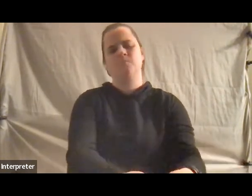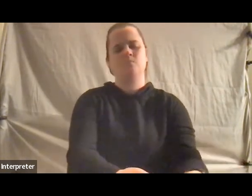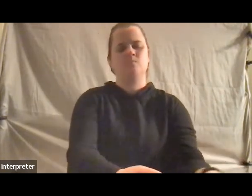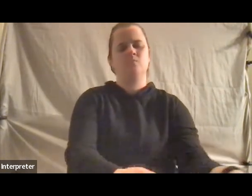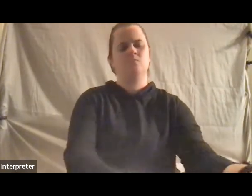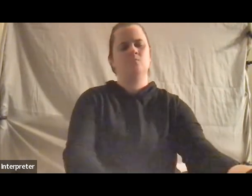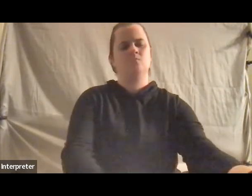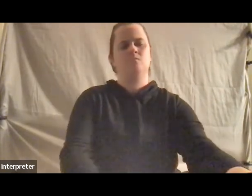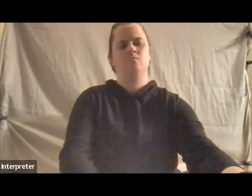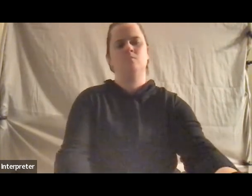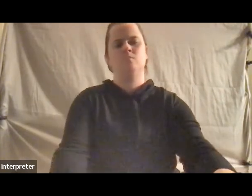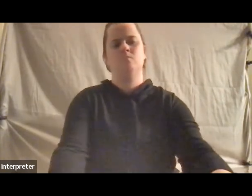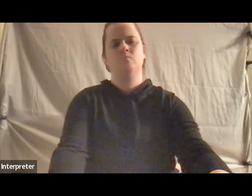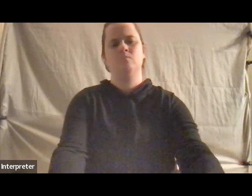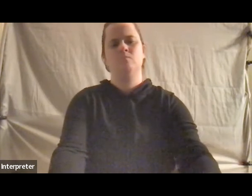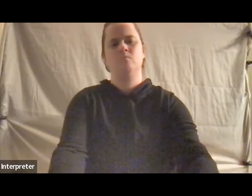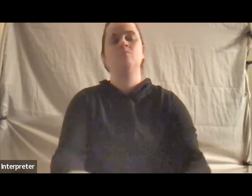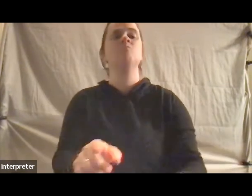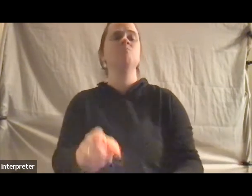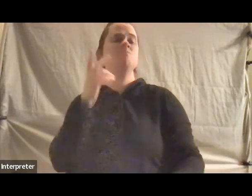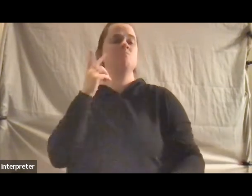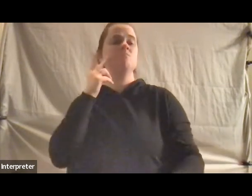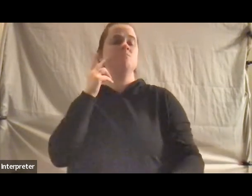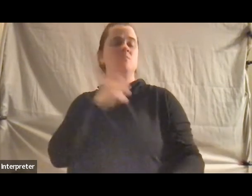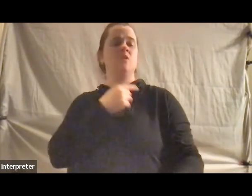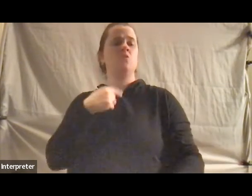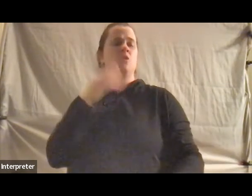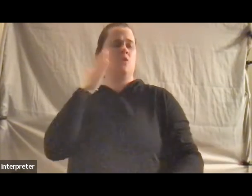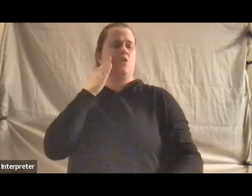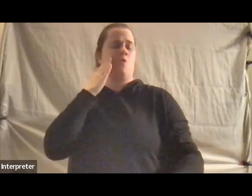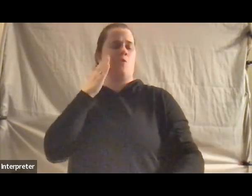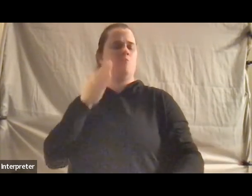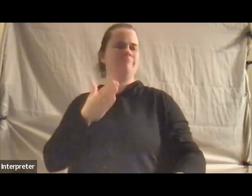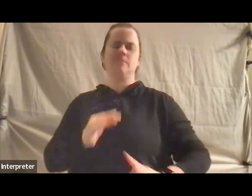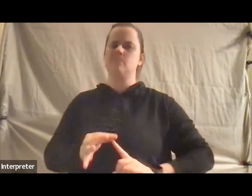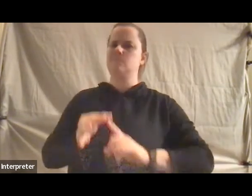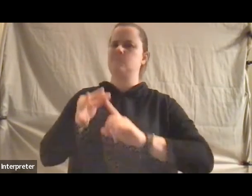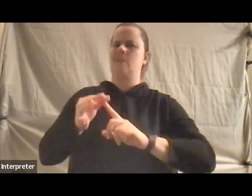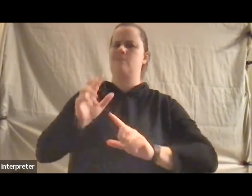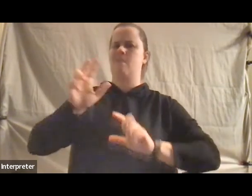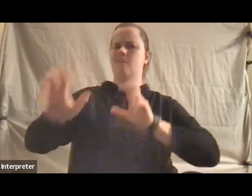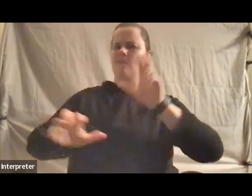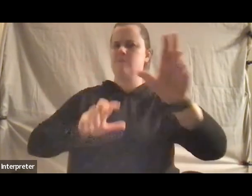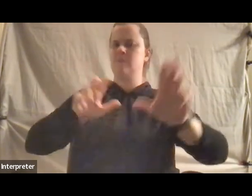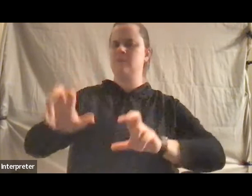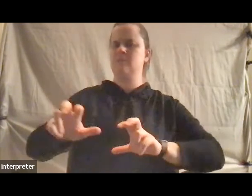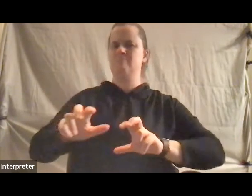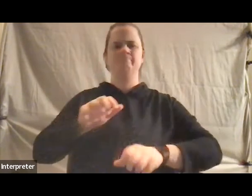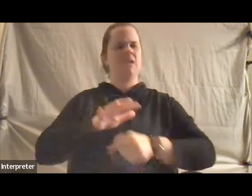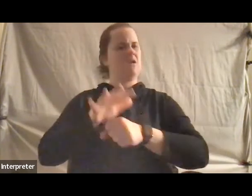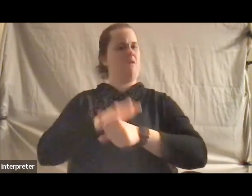You see, we know that these substantial investments alone are not enough. To be